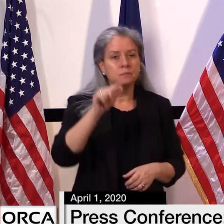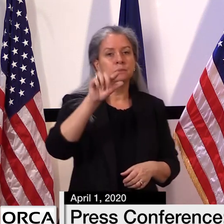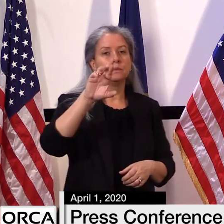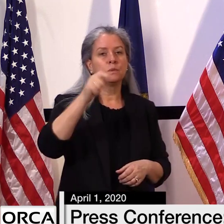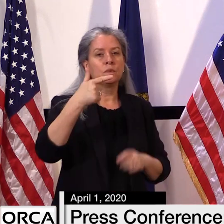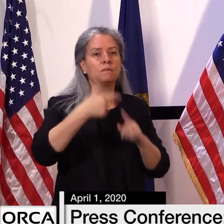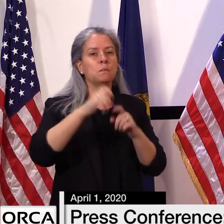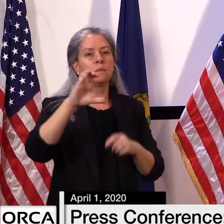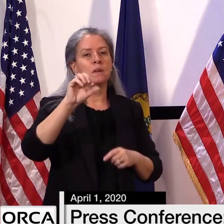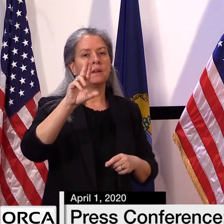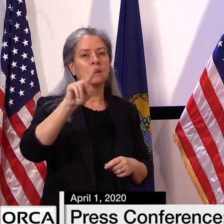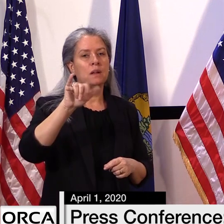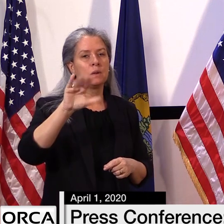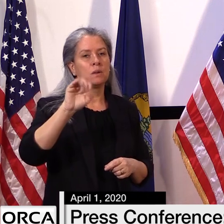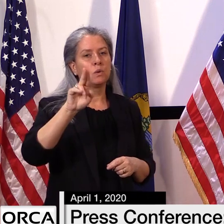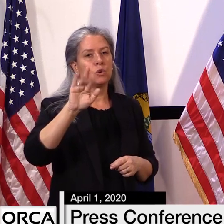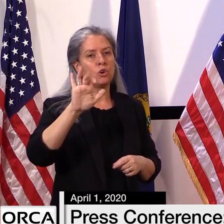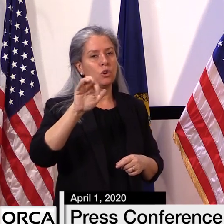County Courier.